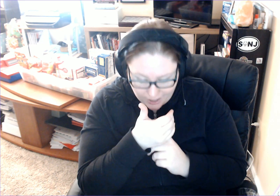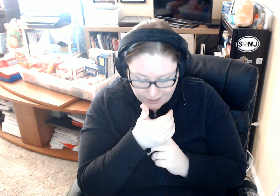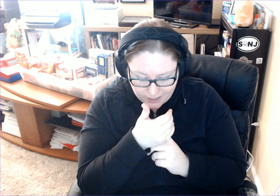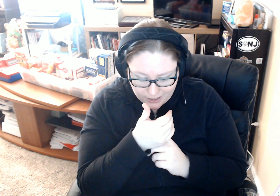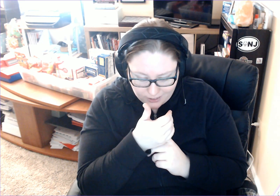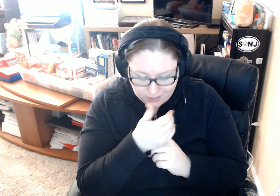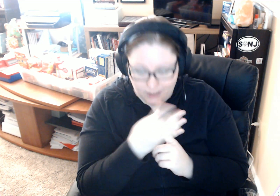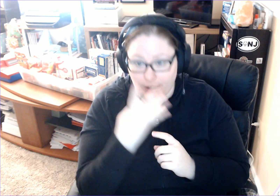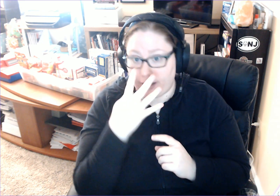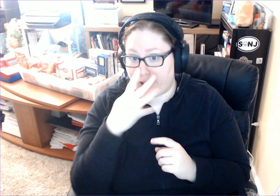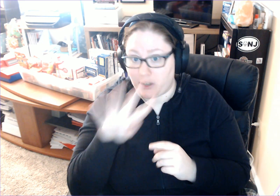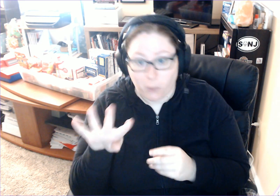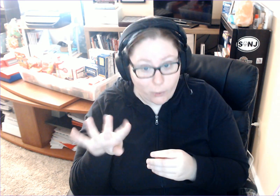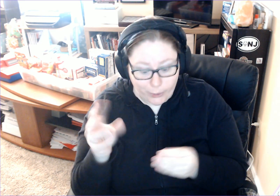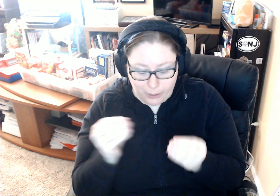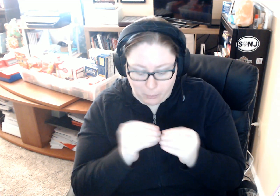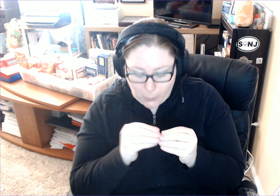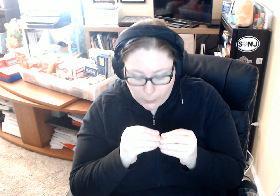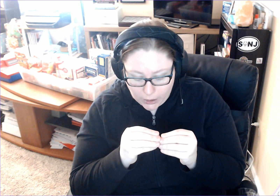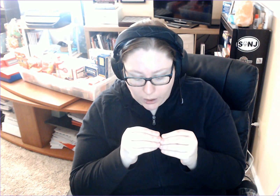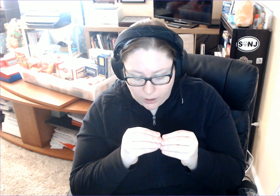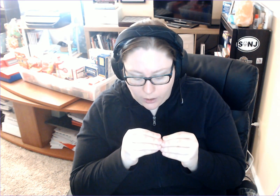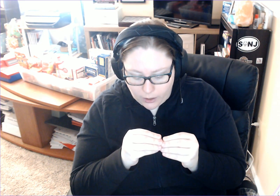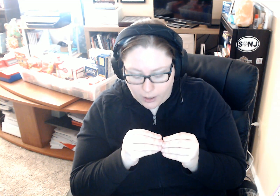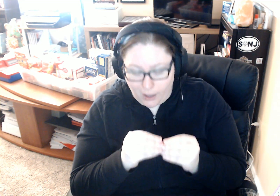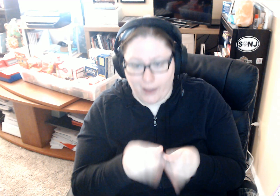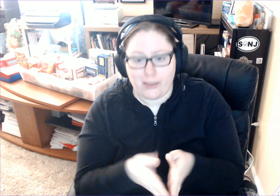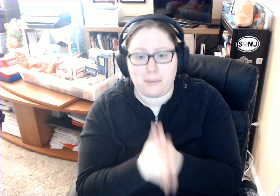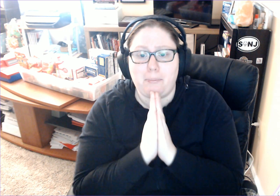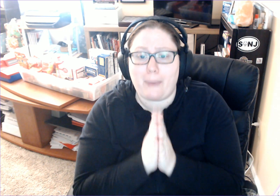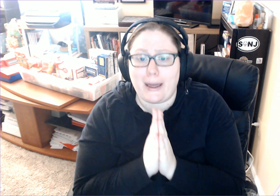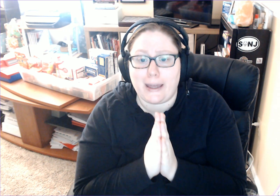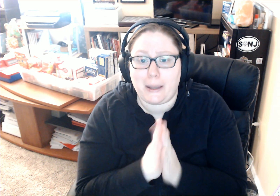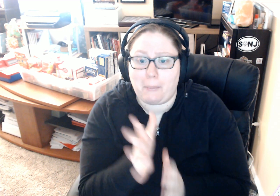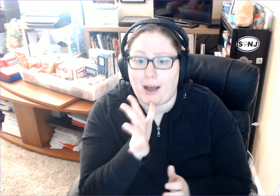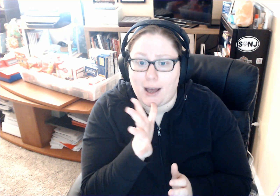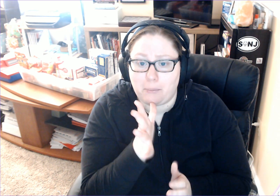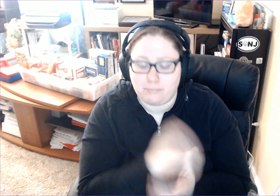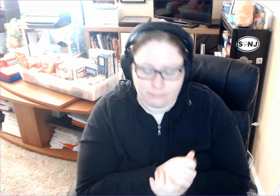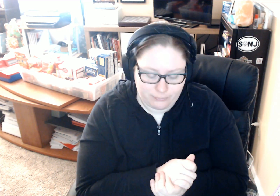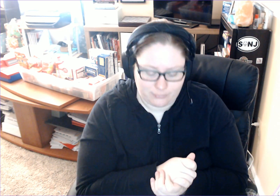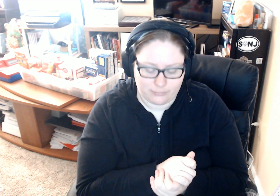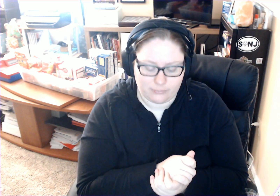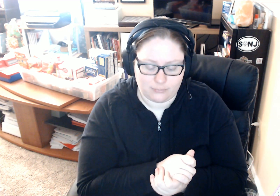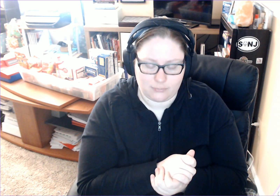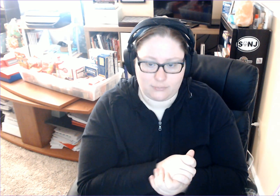hiding, ignoring more, and then begging mom? That's